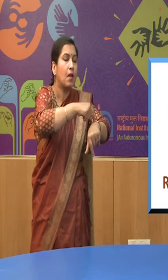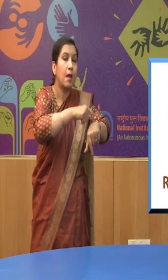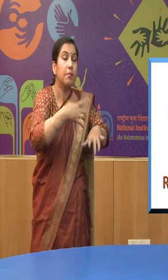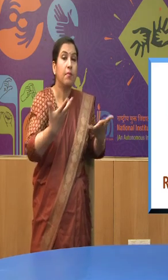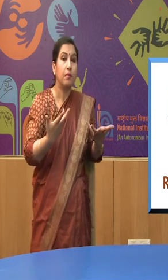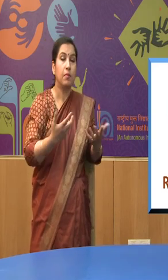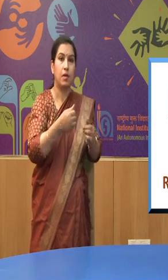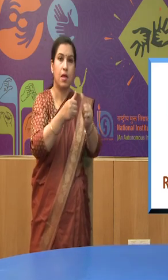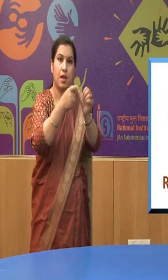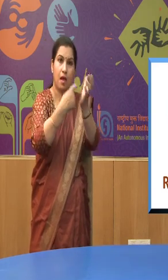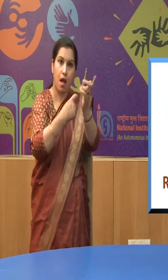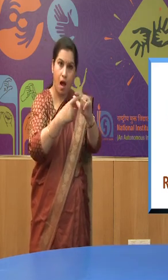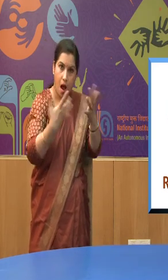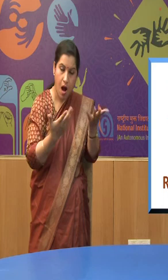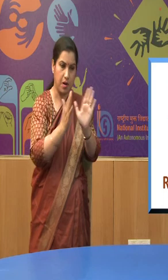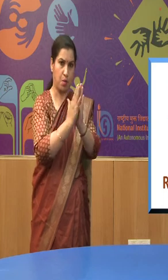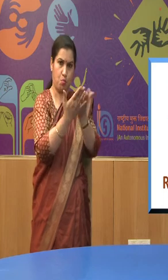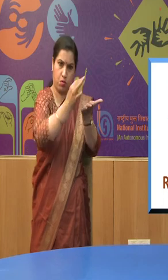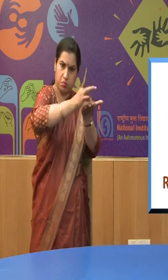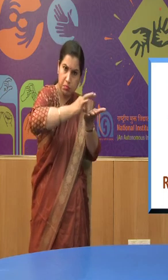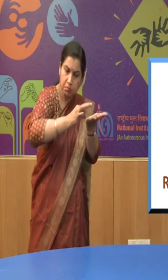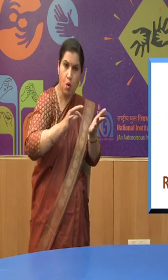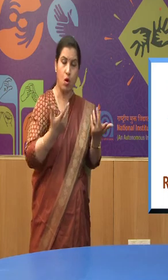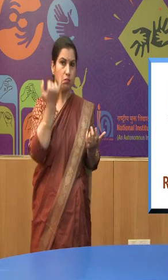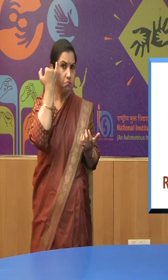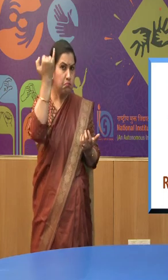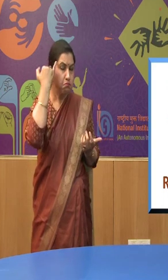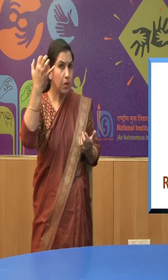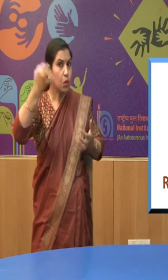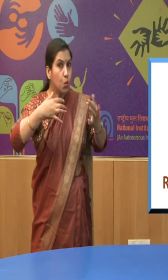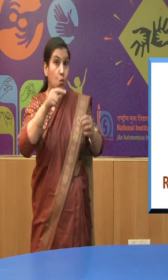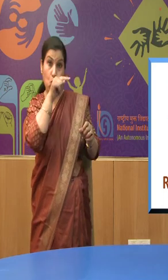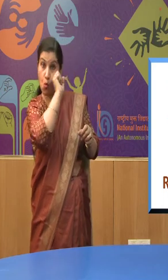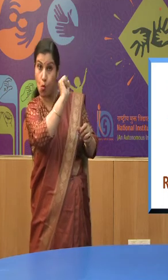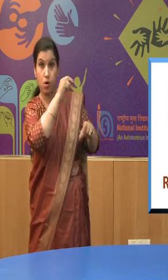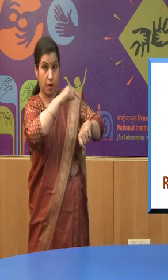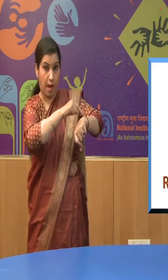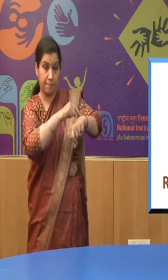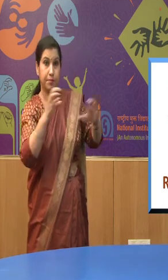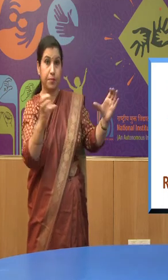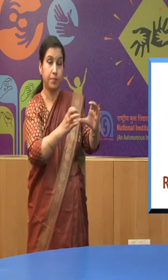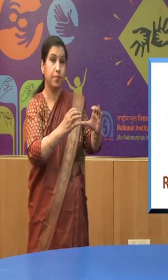arts, literature, and modern ideas. from